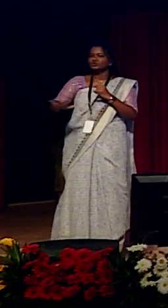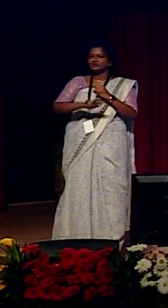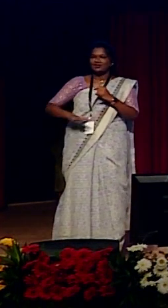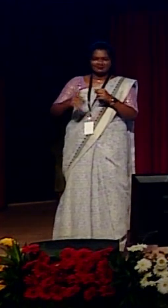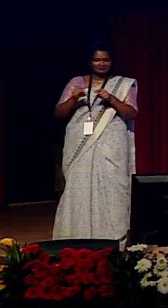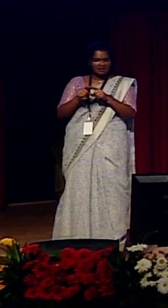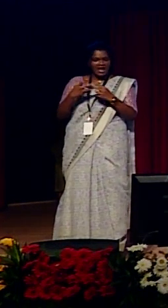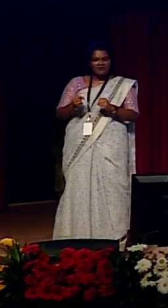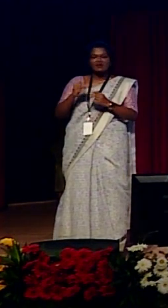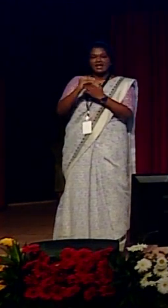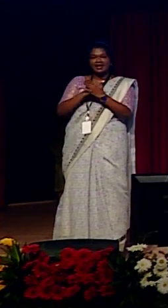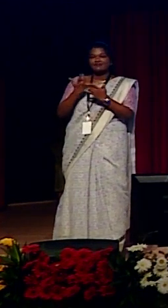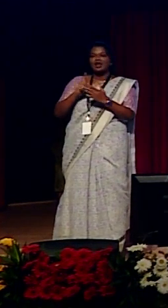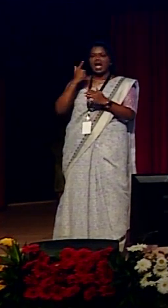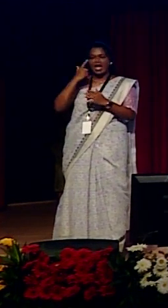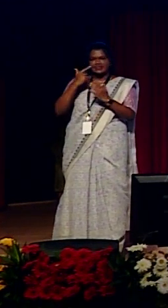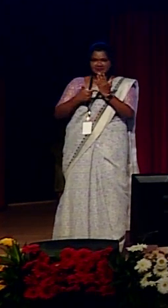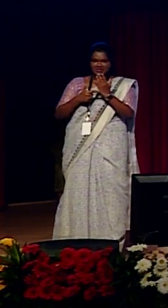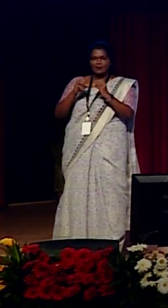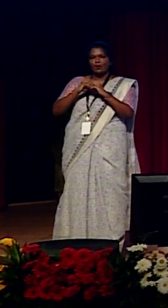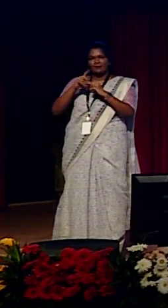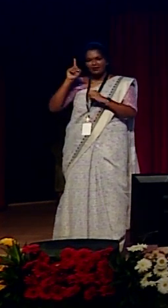at IIT Bombay last year.